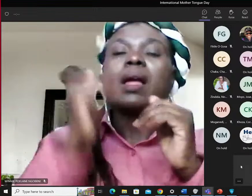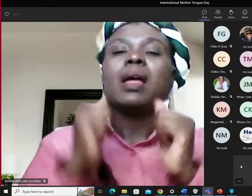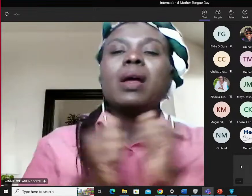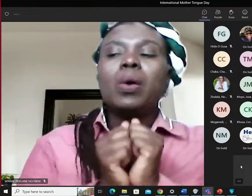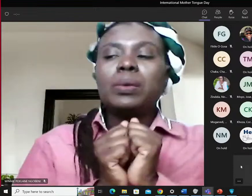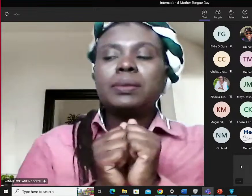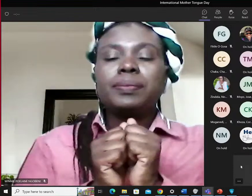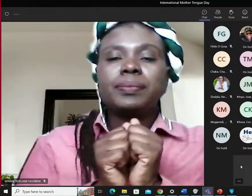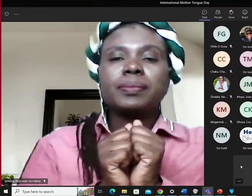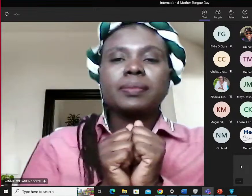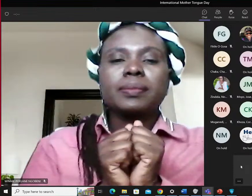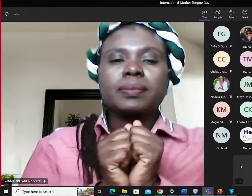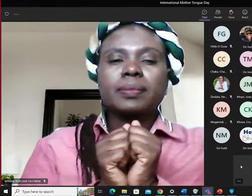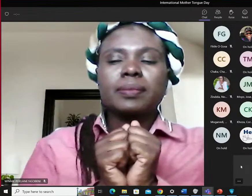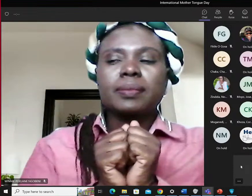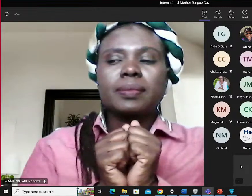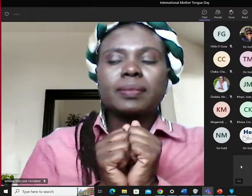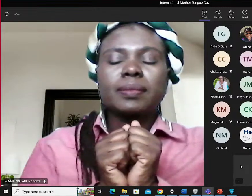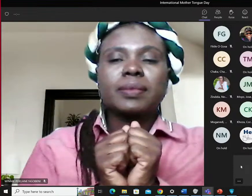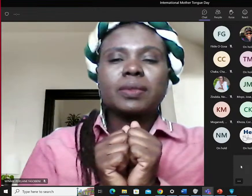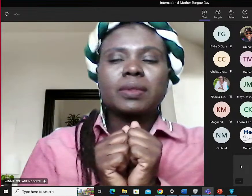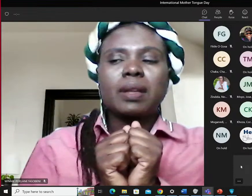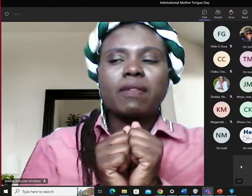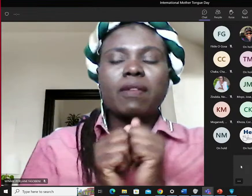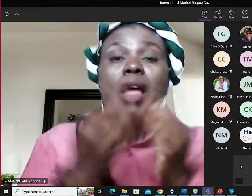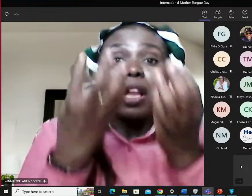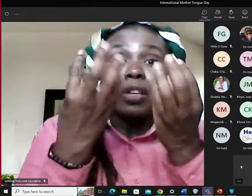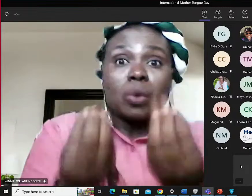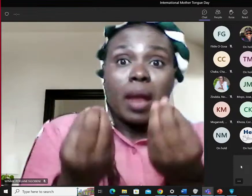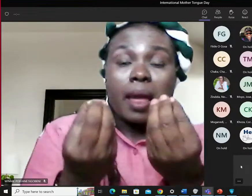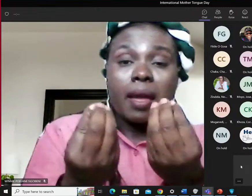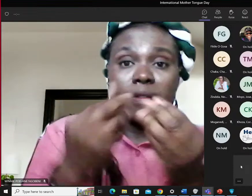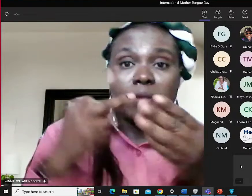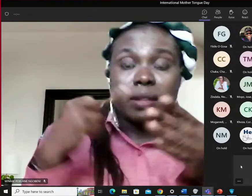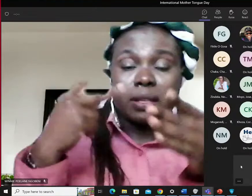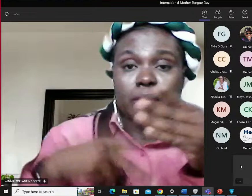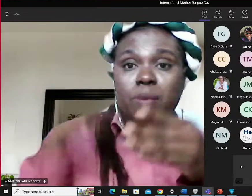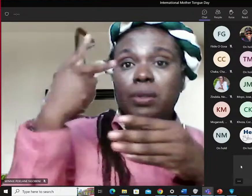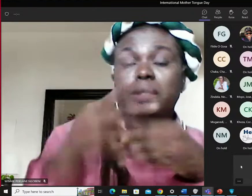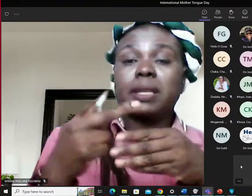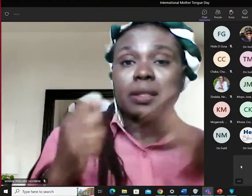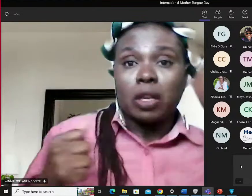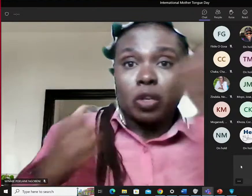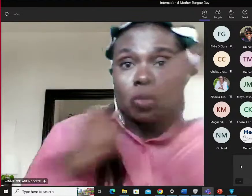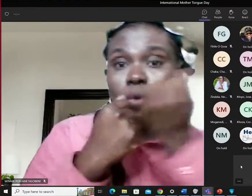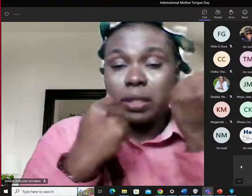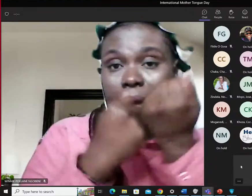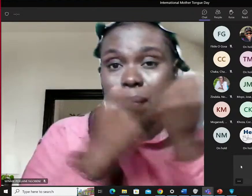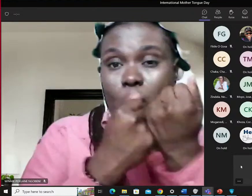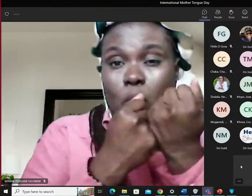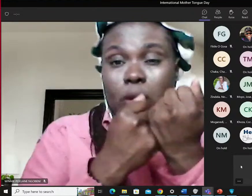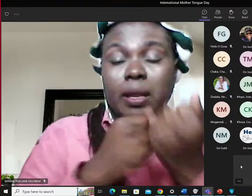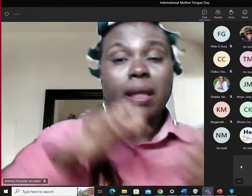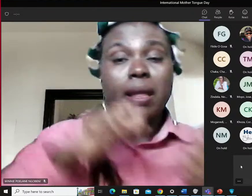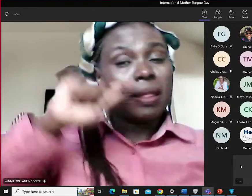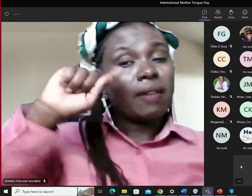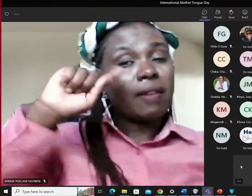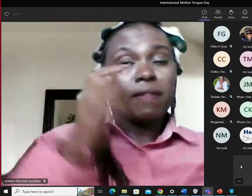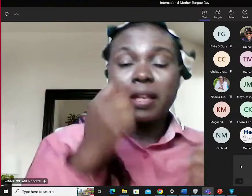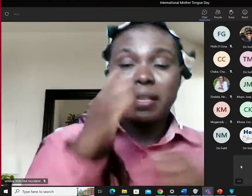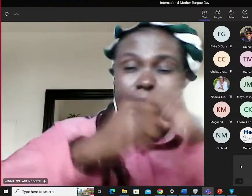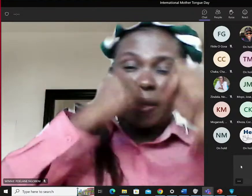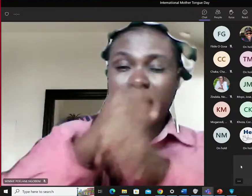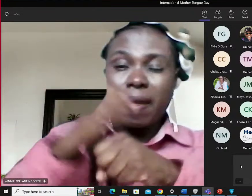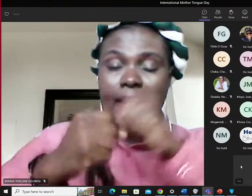Committee decided to have this project to support the first year students, and it